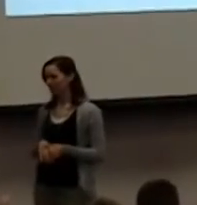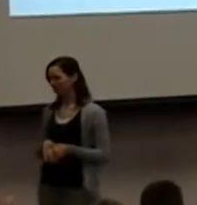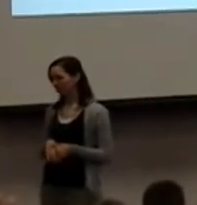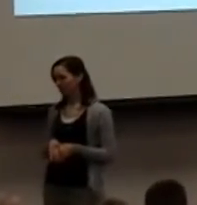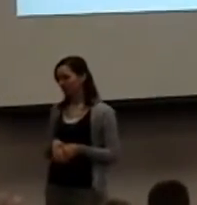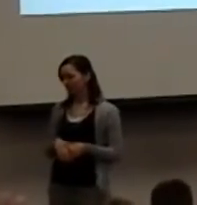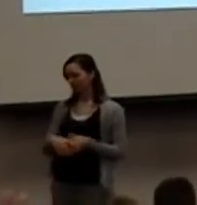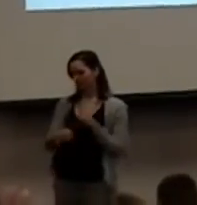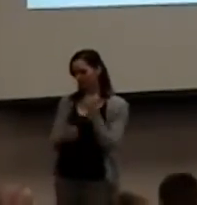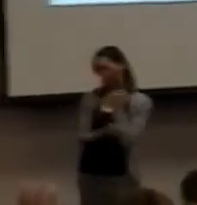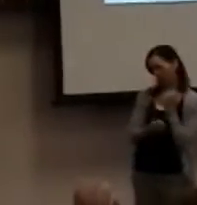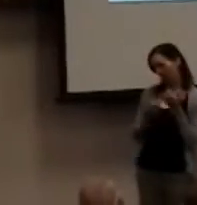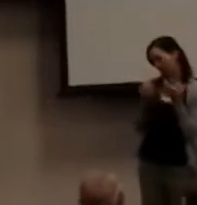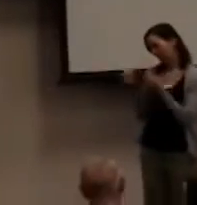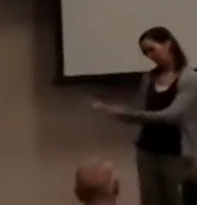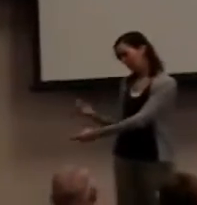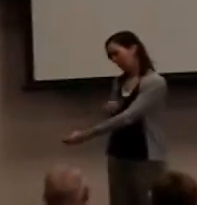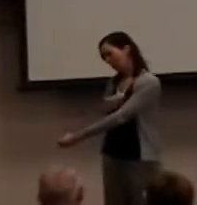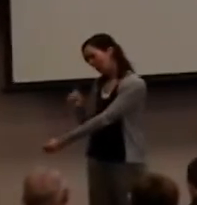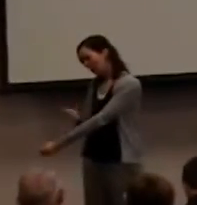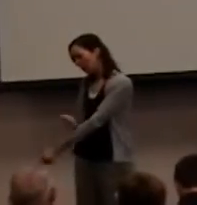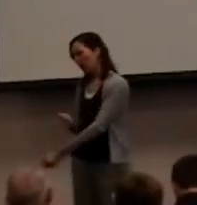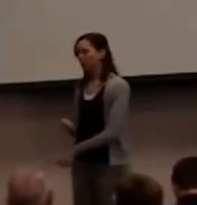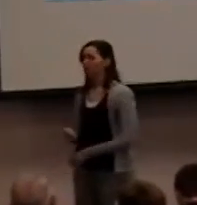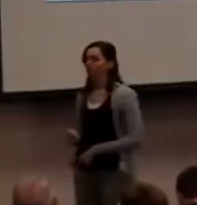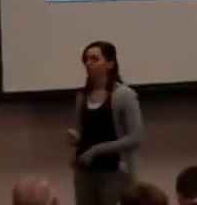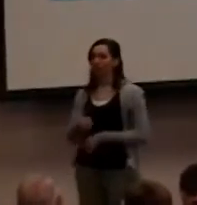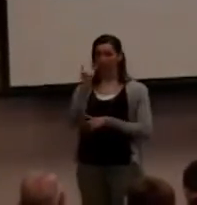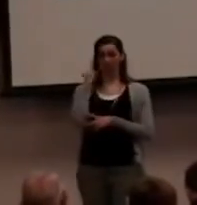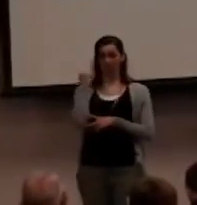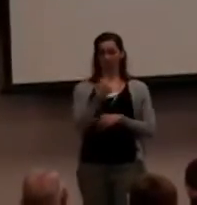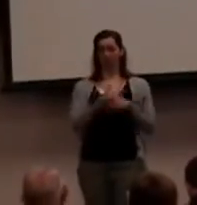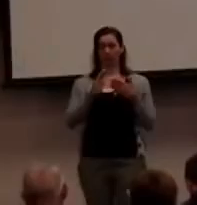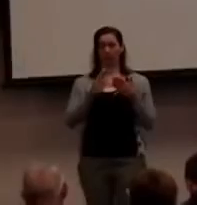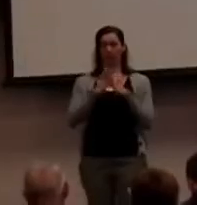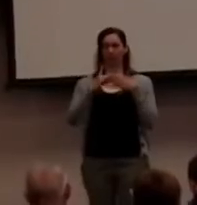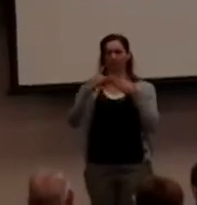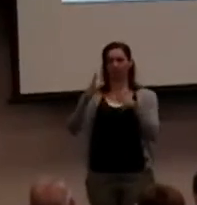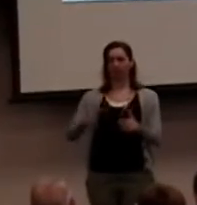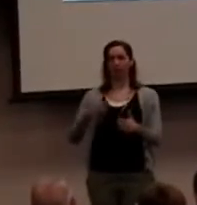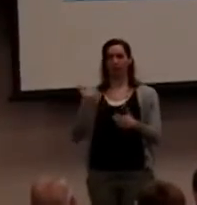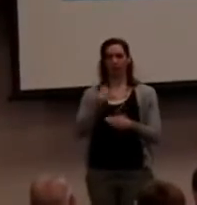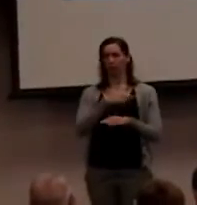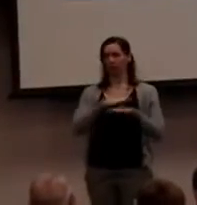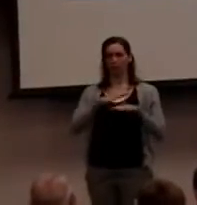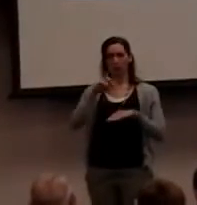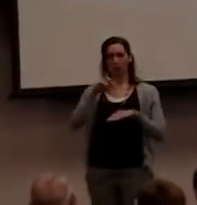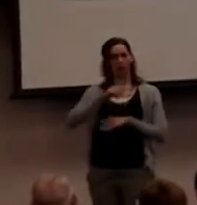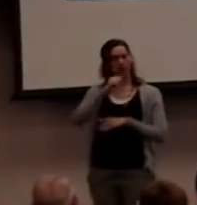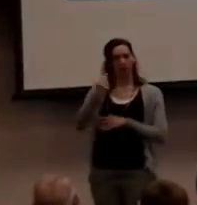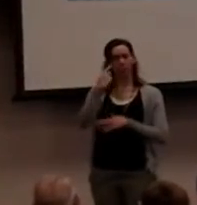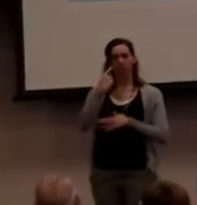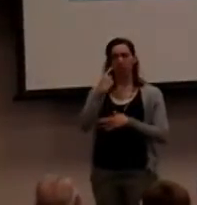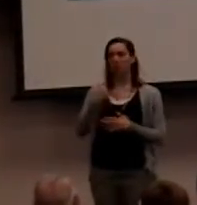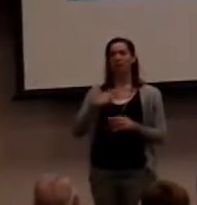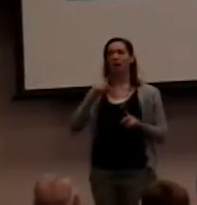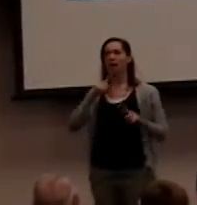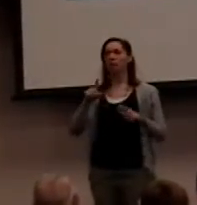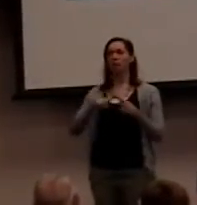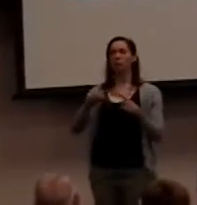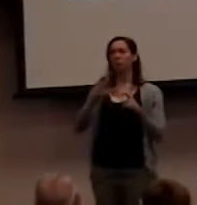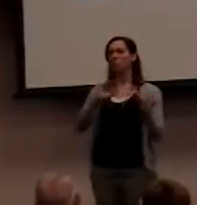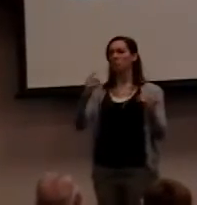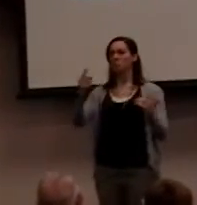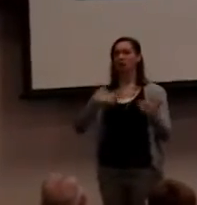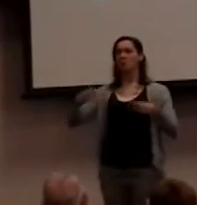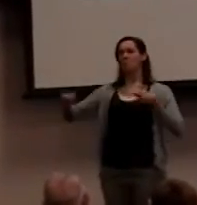And again, we don't ever want to get the idea that if we're leaders that we're free agents. We are not. He also